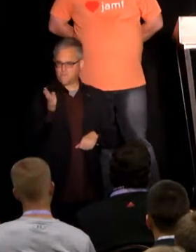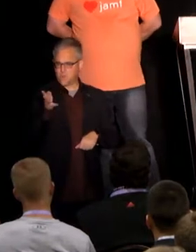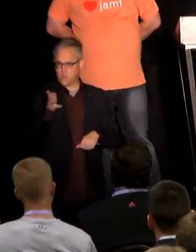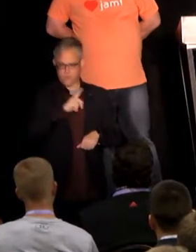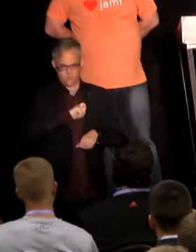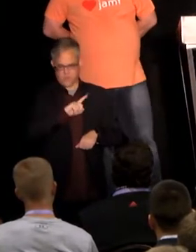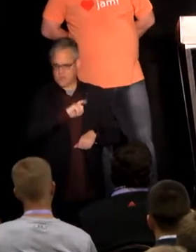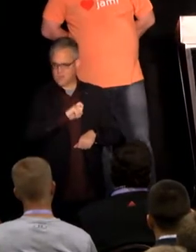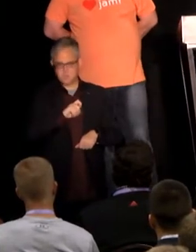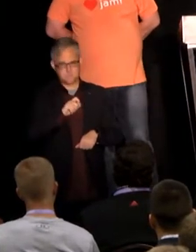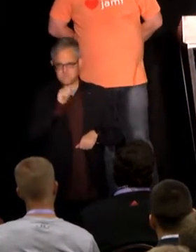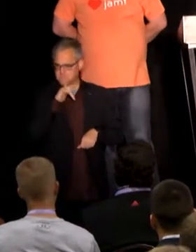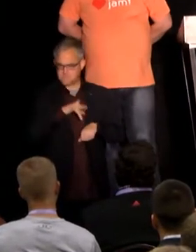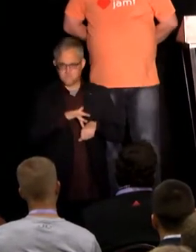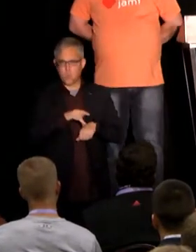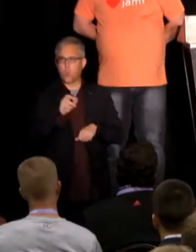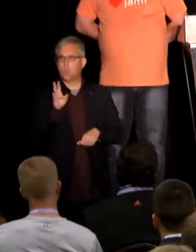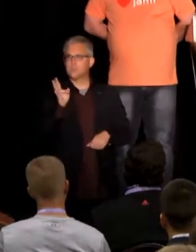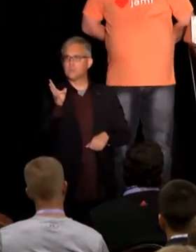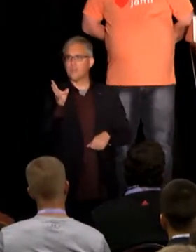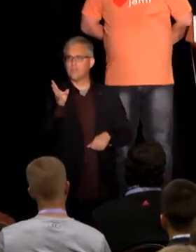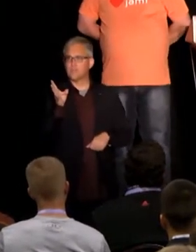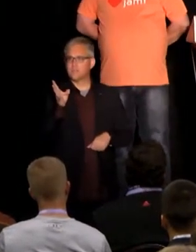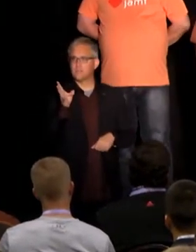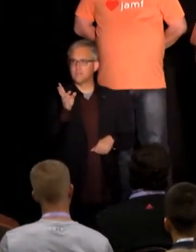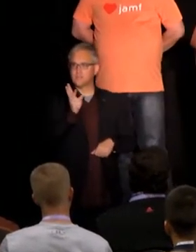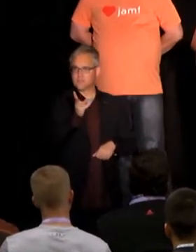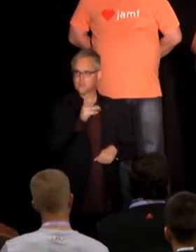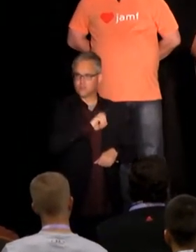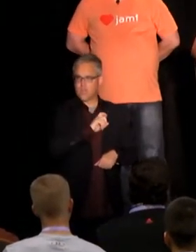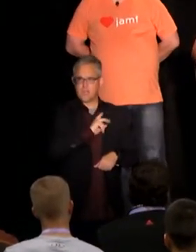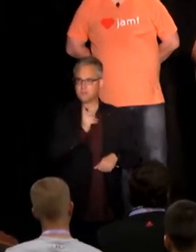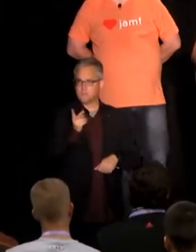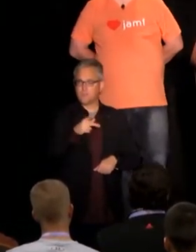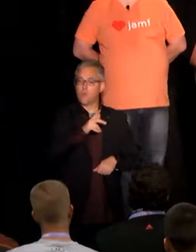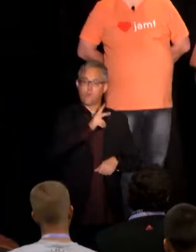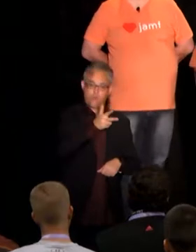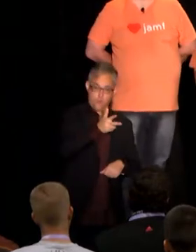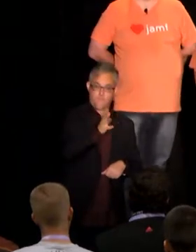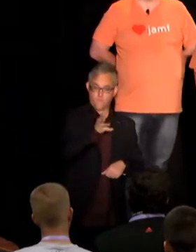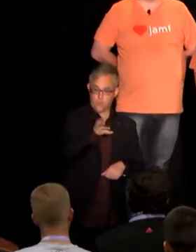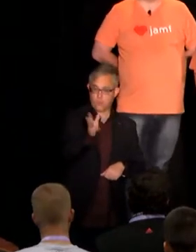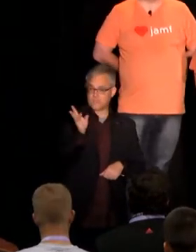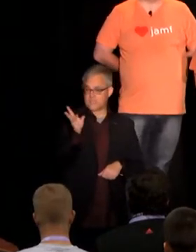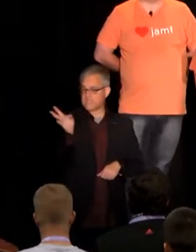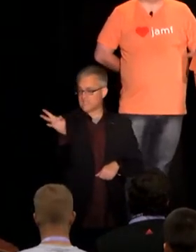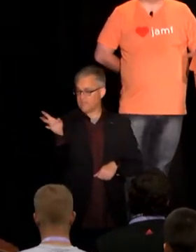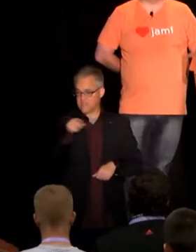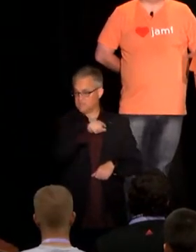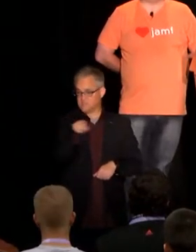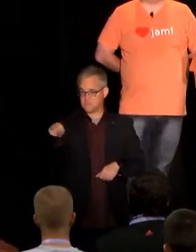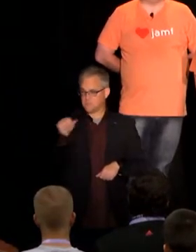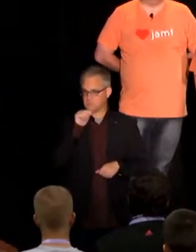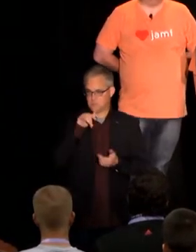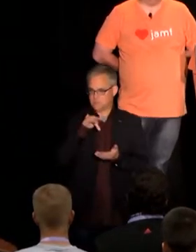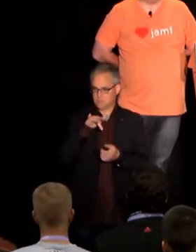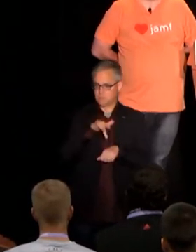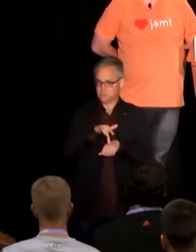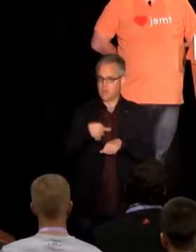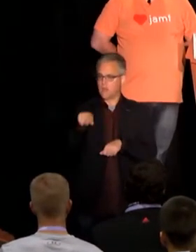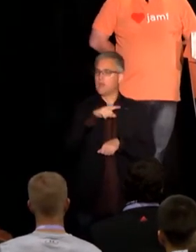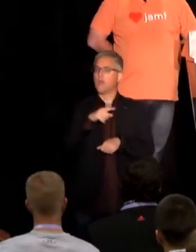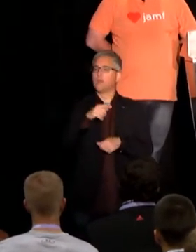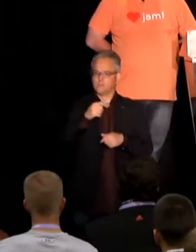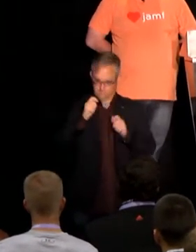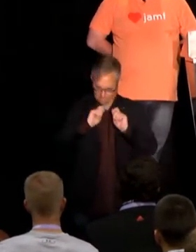grade or our seventh grade and sixth grade. So all third graders coming in this coming school year got new iPads.